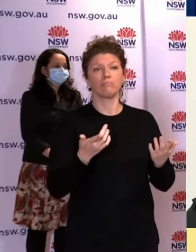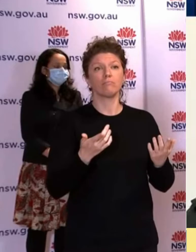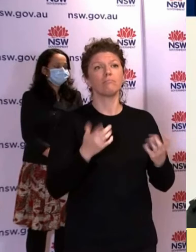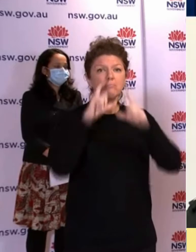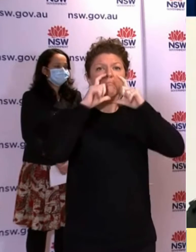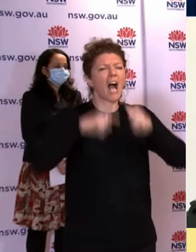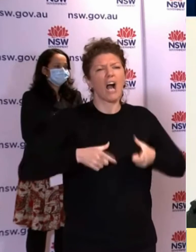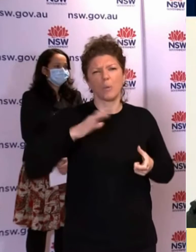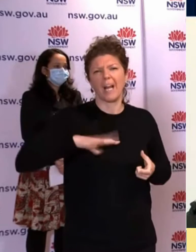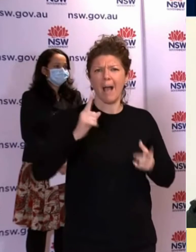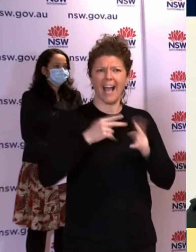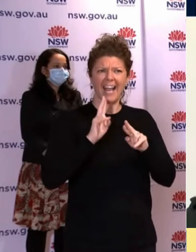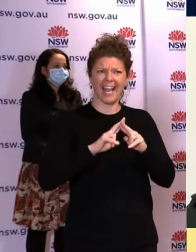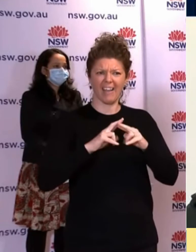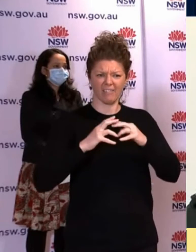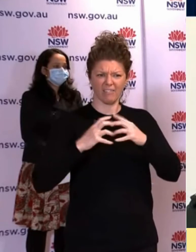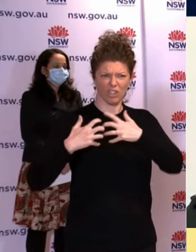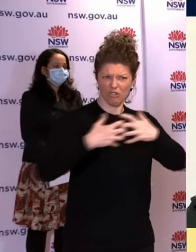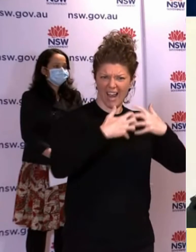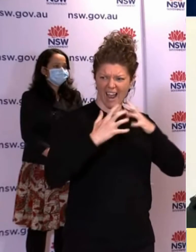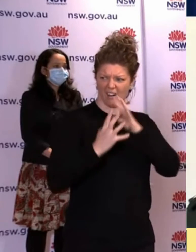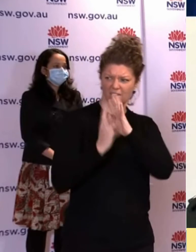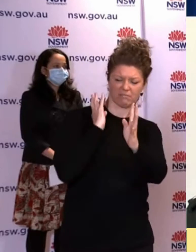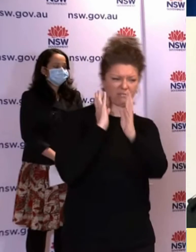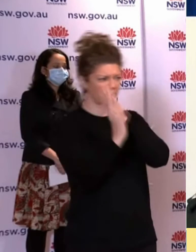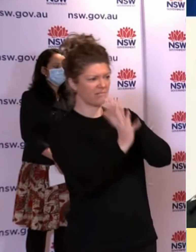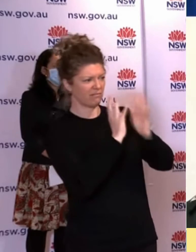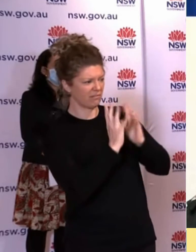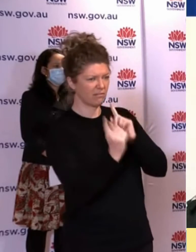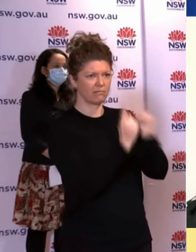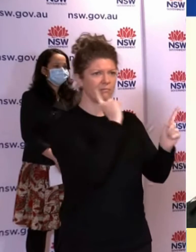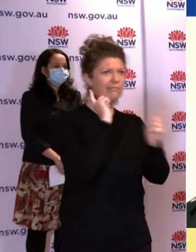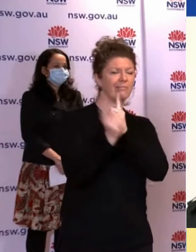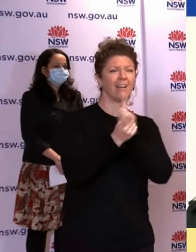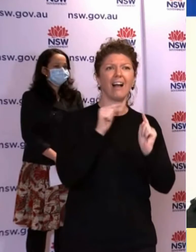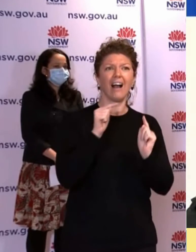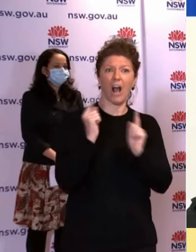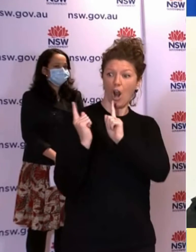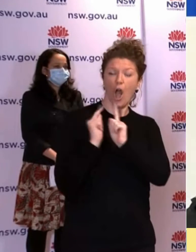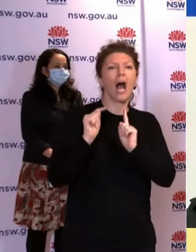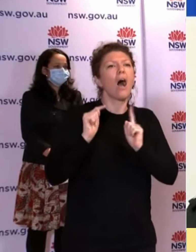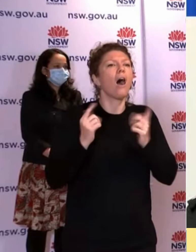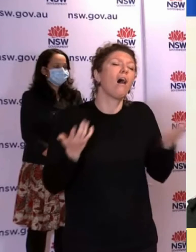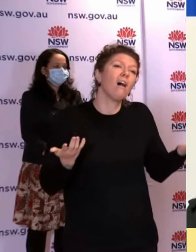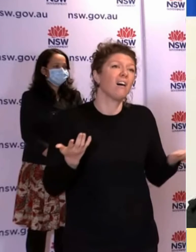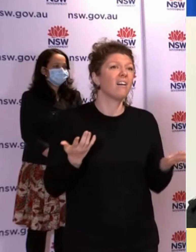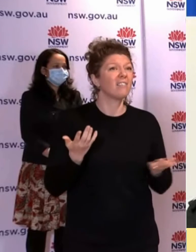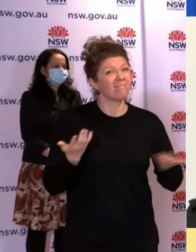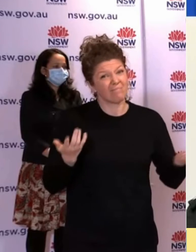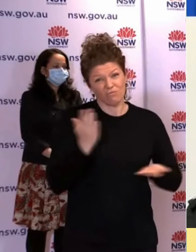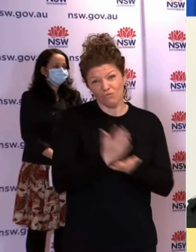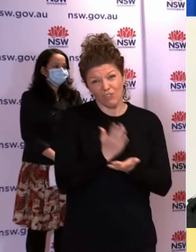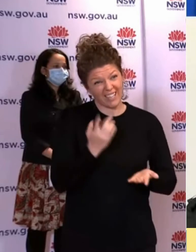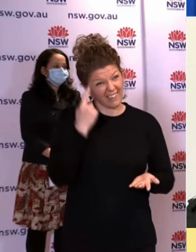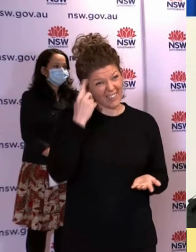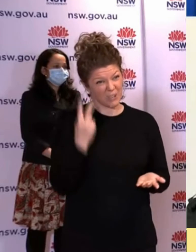there are crowds of people, or where you think you will end up in a situation where people will be close by, it is just common sense